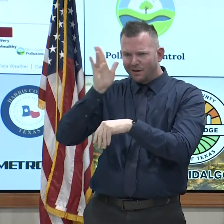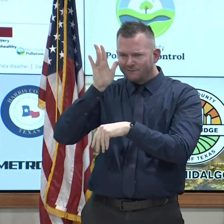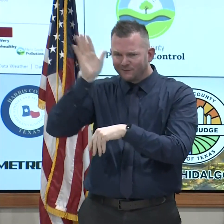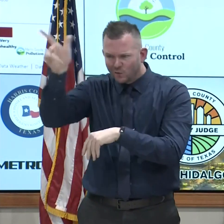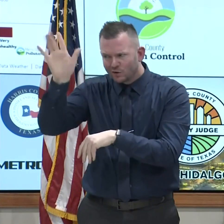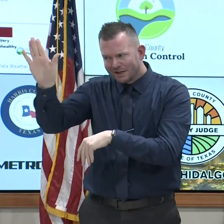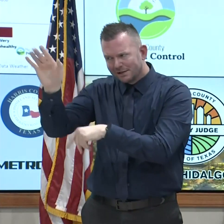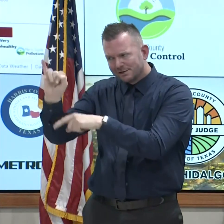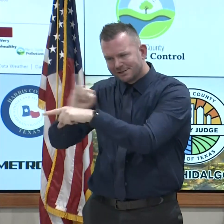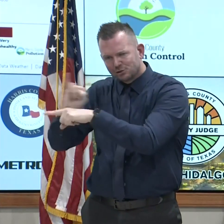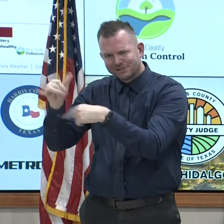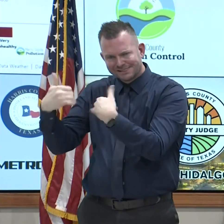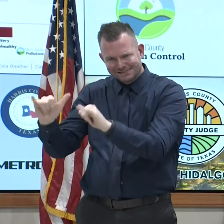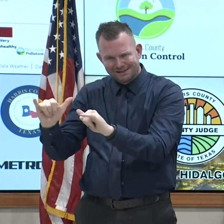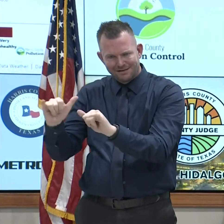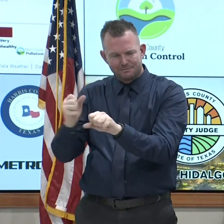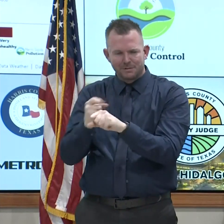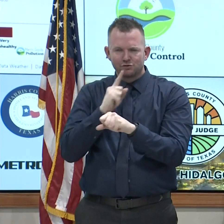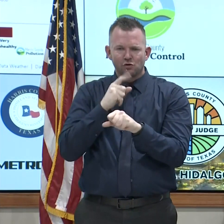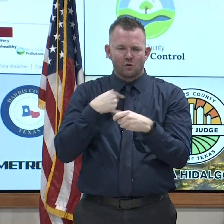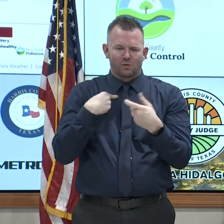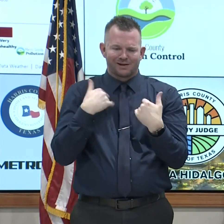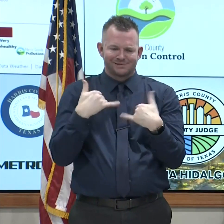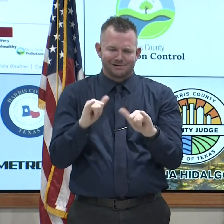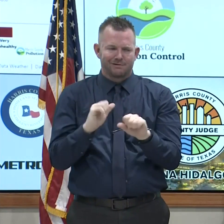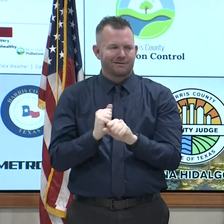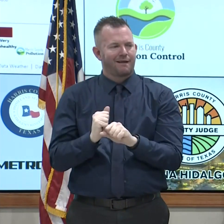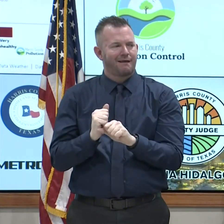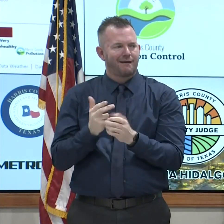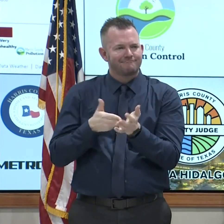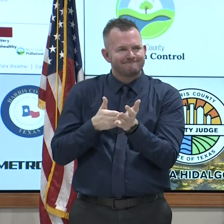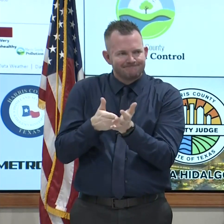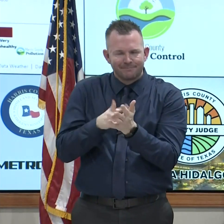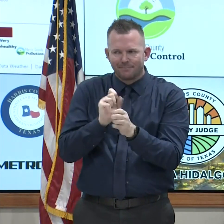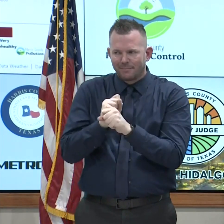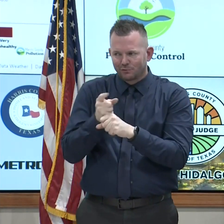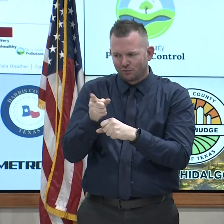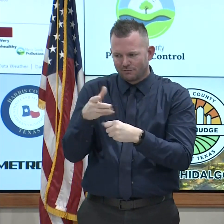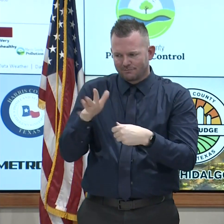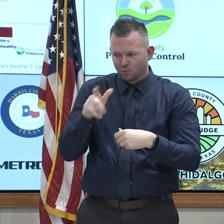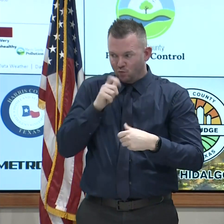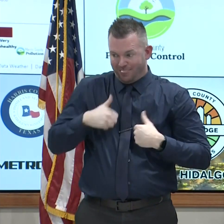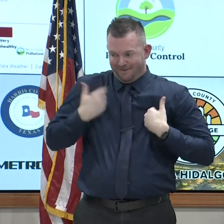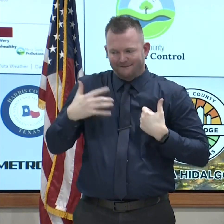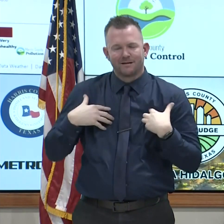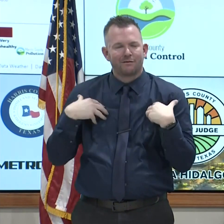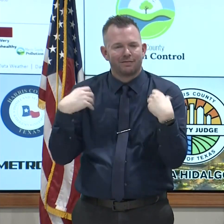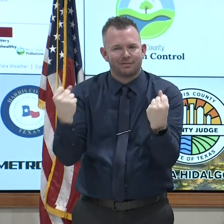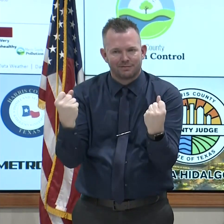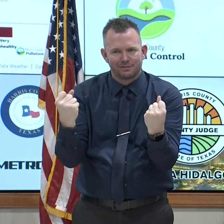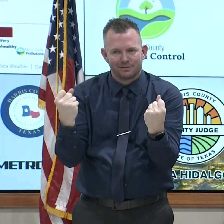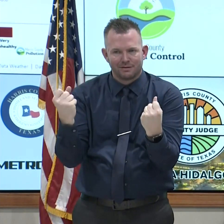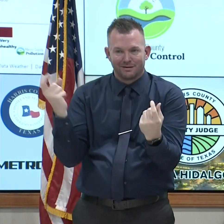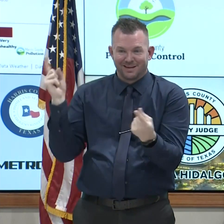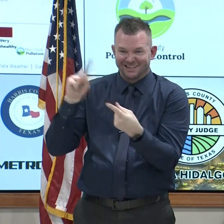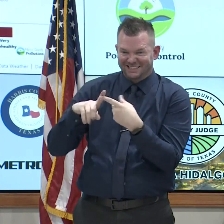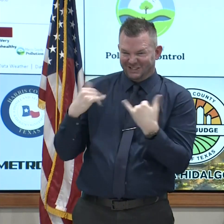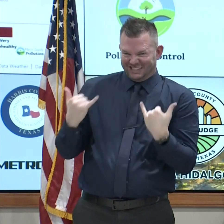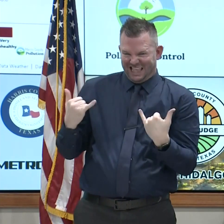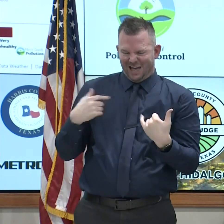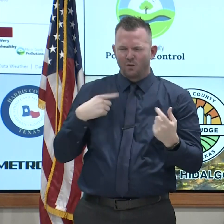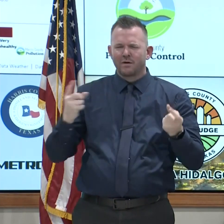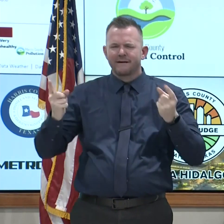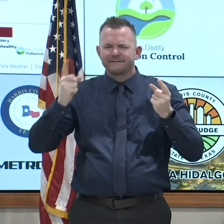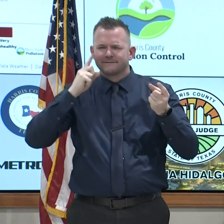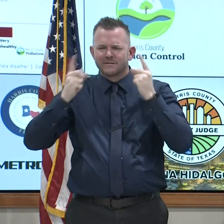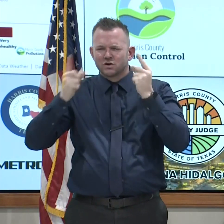can raise healthy families. And I think up until now, and what I've heard from communities, from families